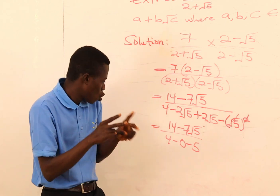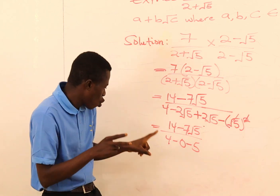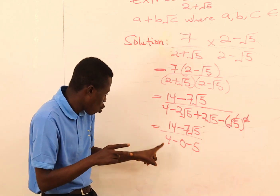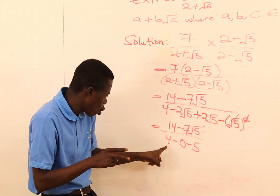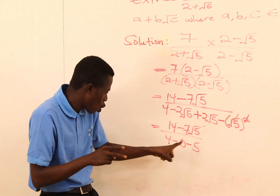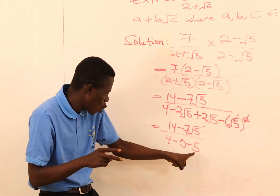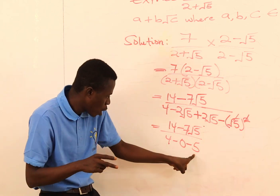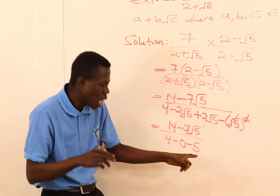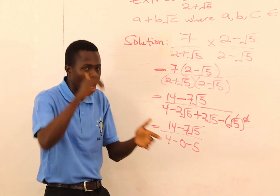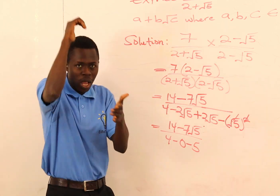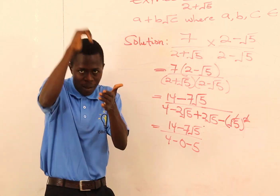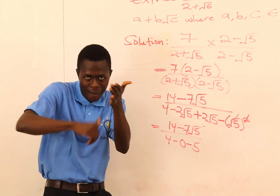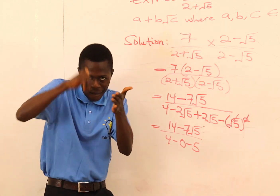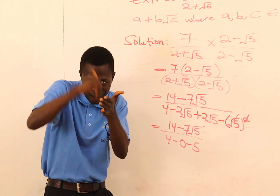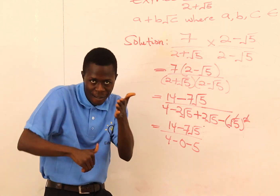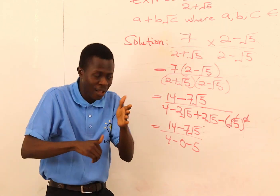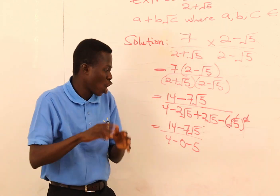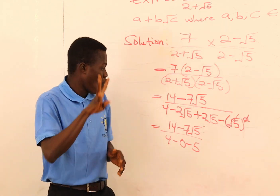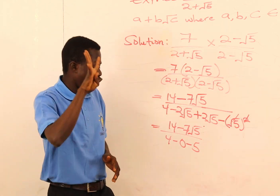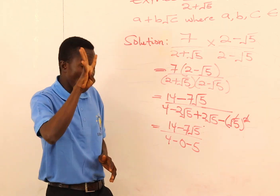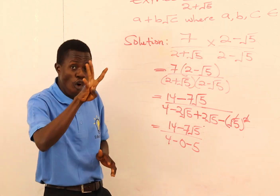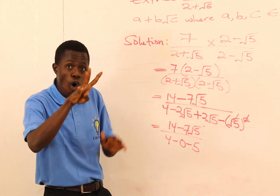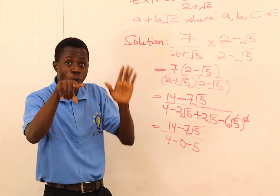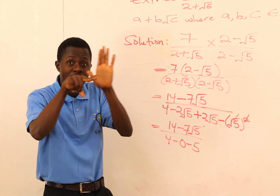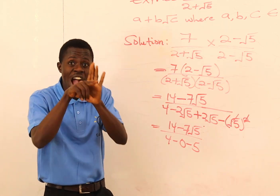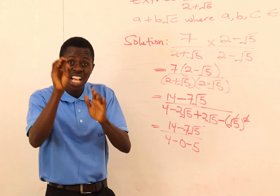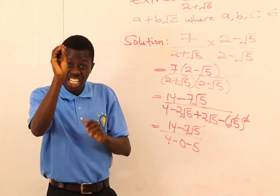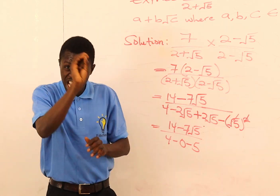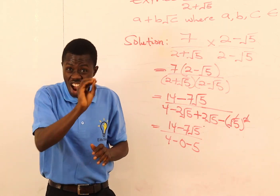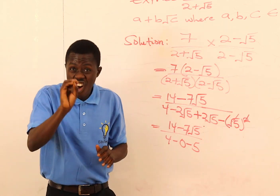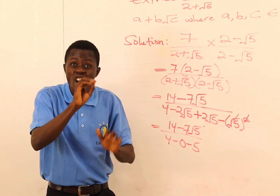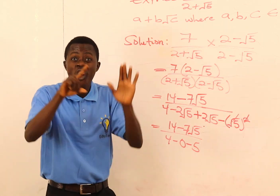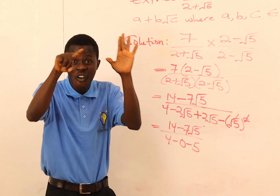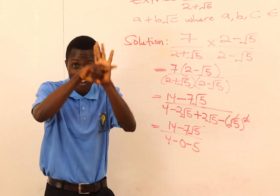4 minus 0 minus 5.